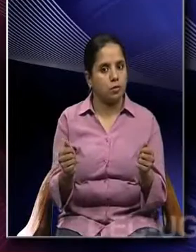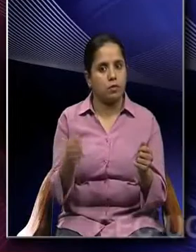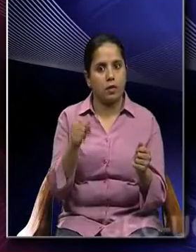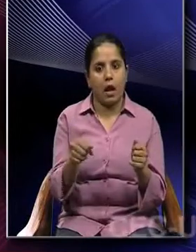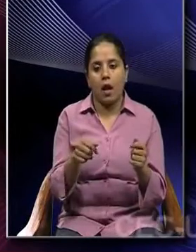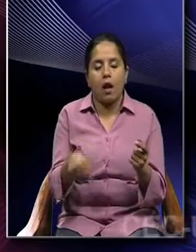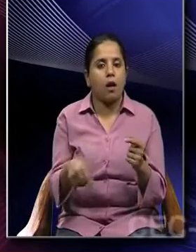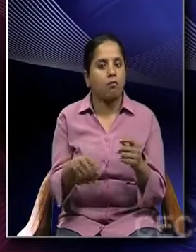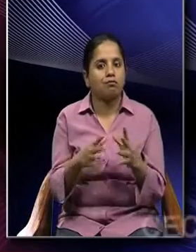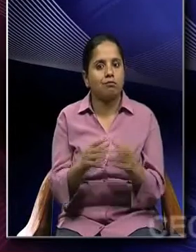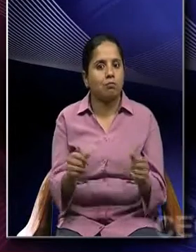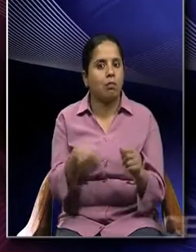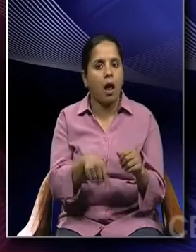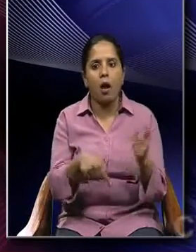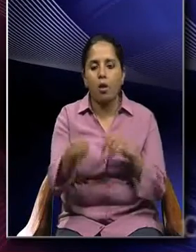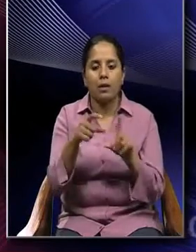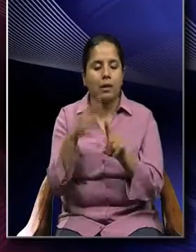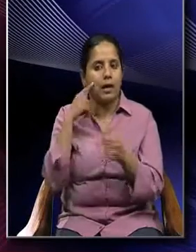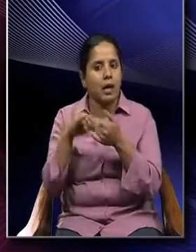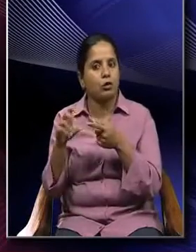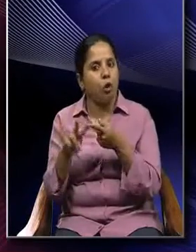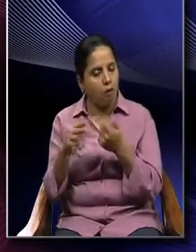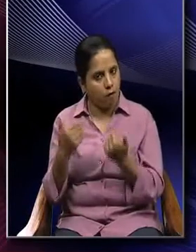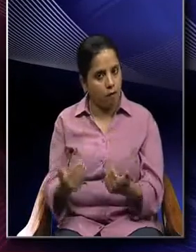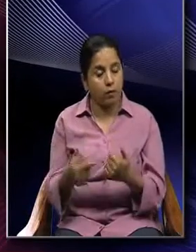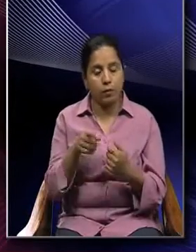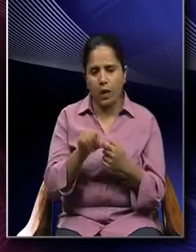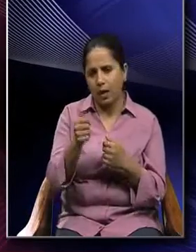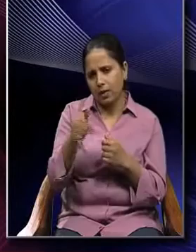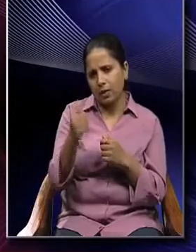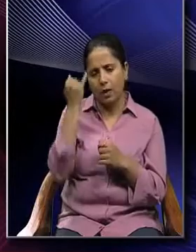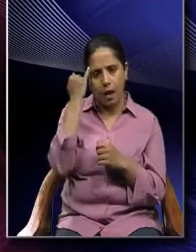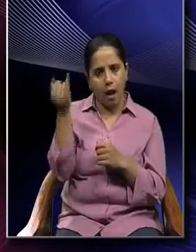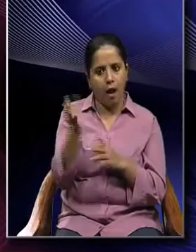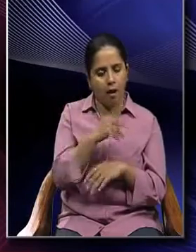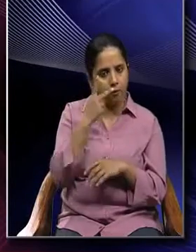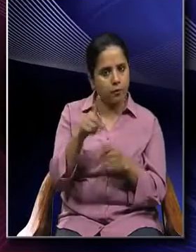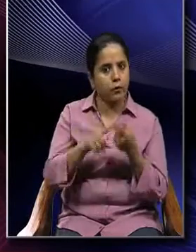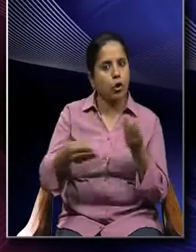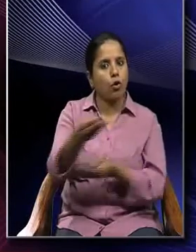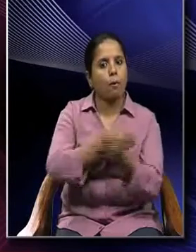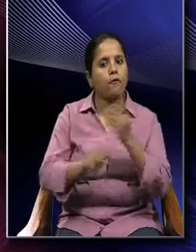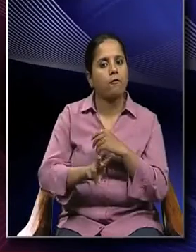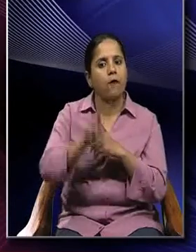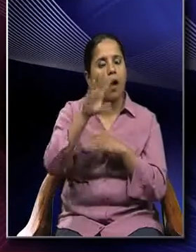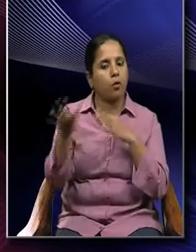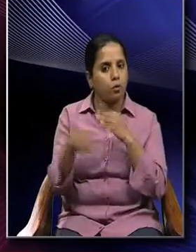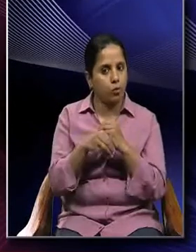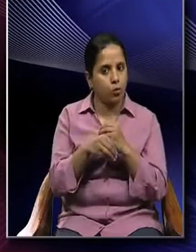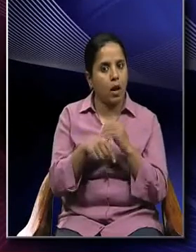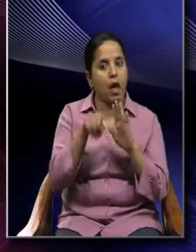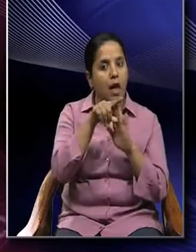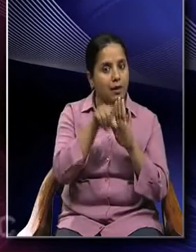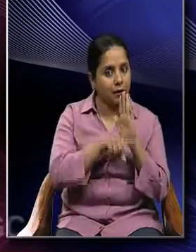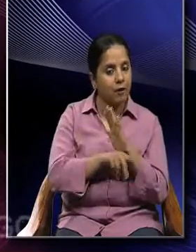resolved. Another idea which we are getting from here is from economic value added to ethical value